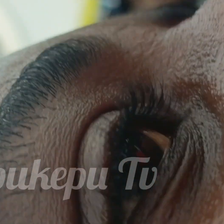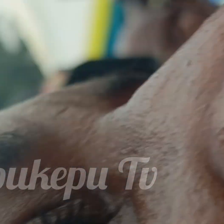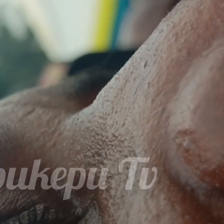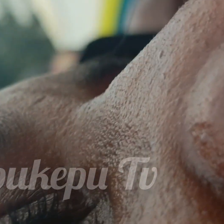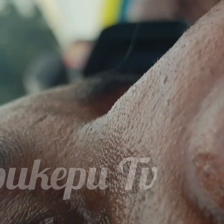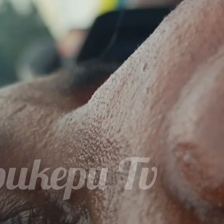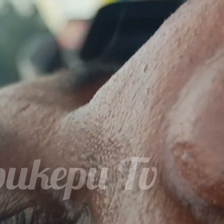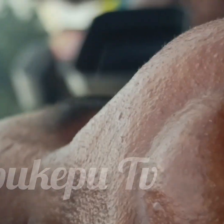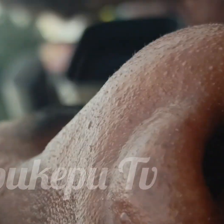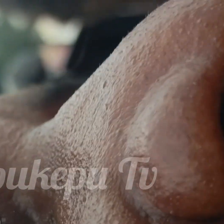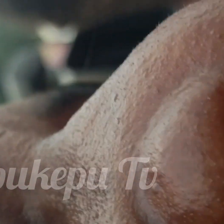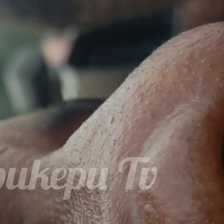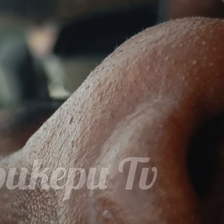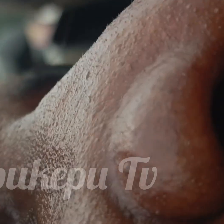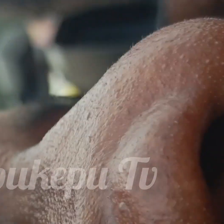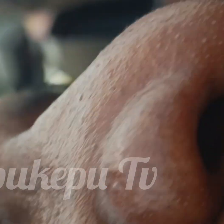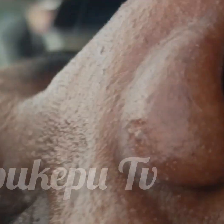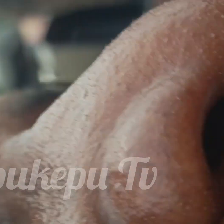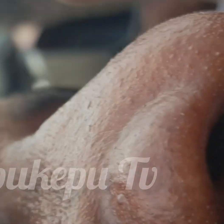Sit down, please.